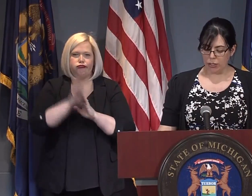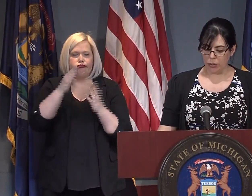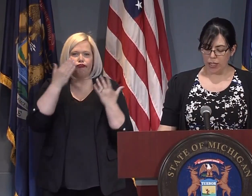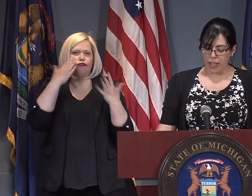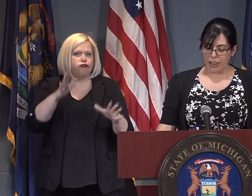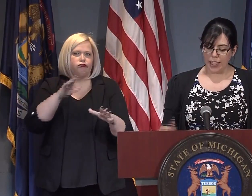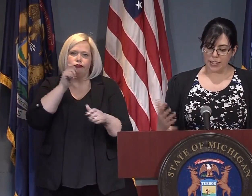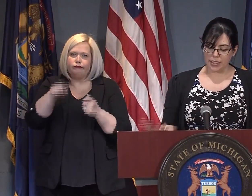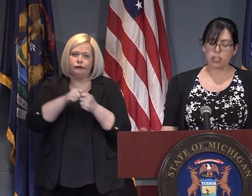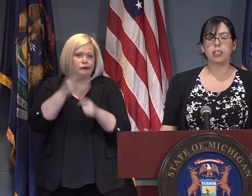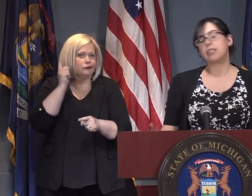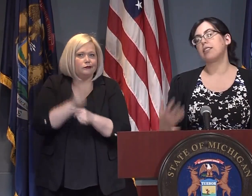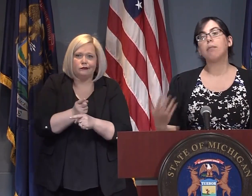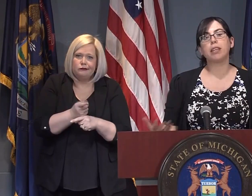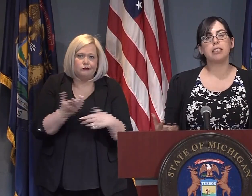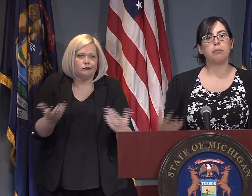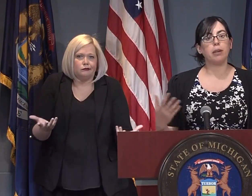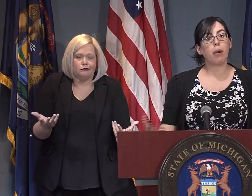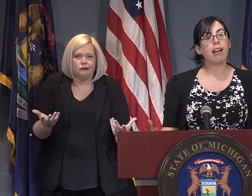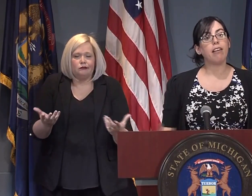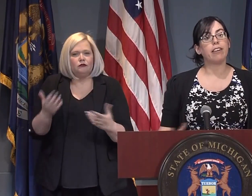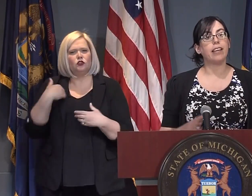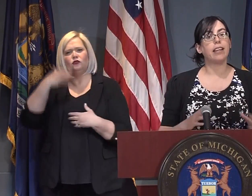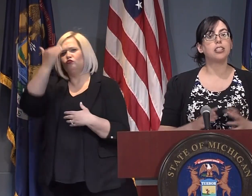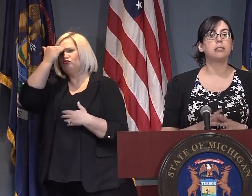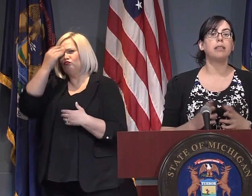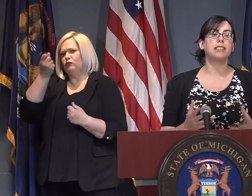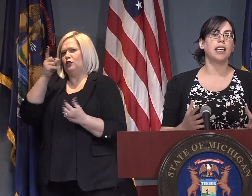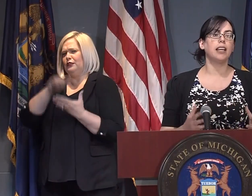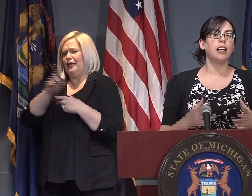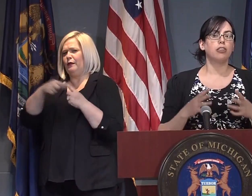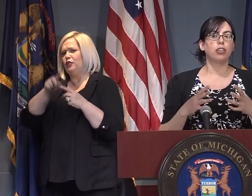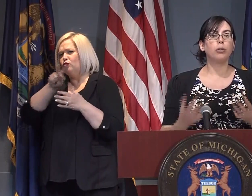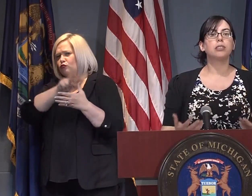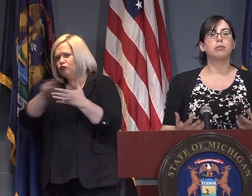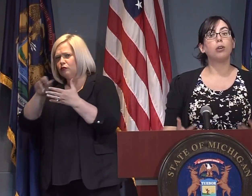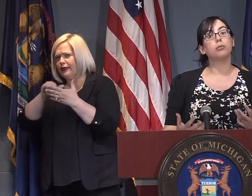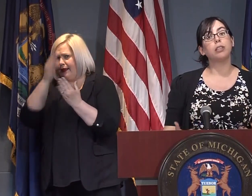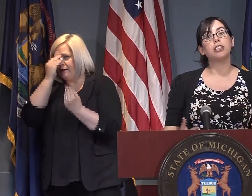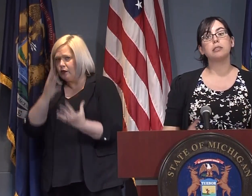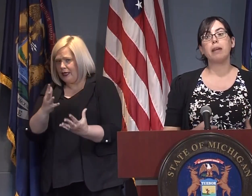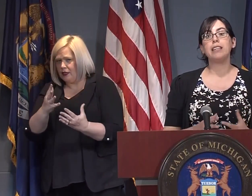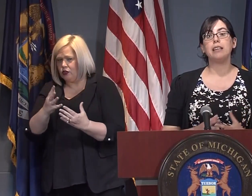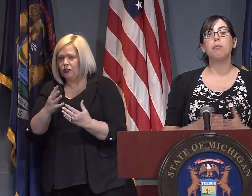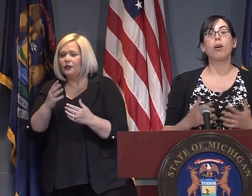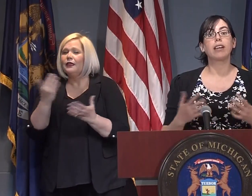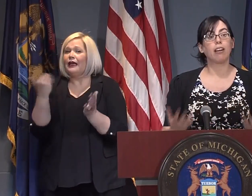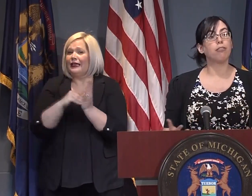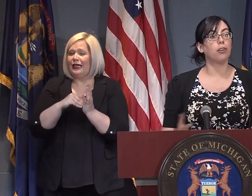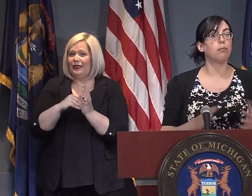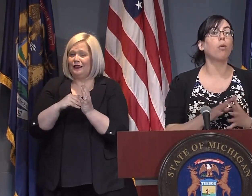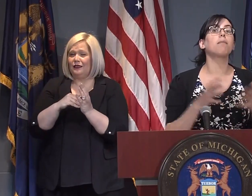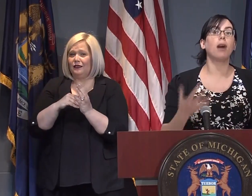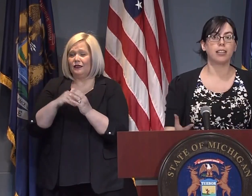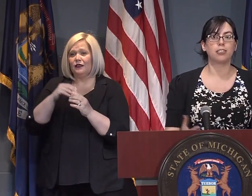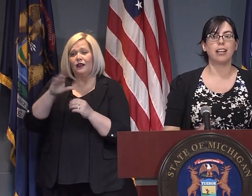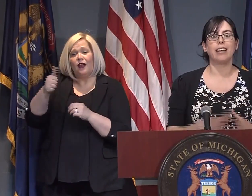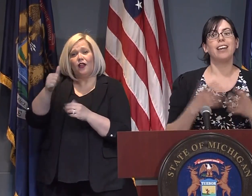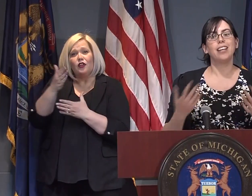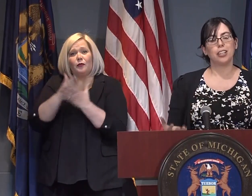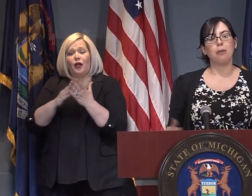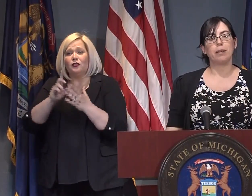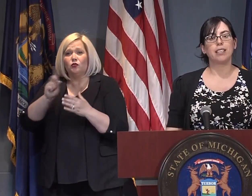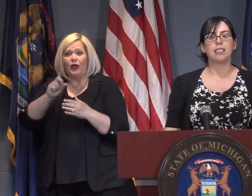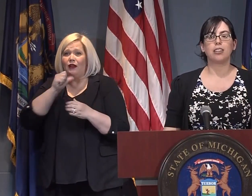And so that's just something to be aware of, and it just means that those regions may need more